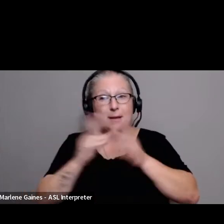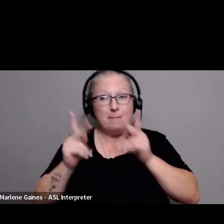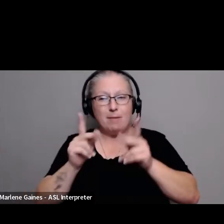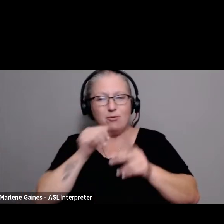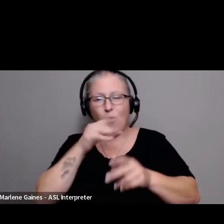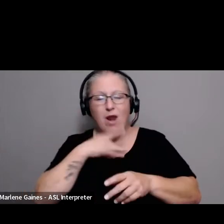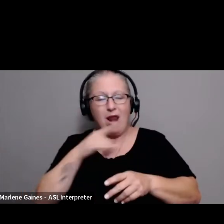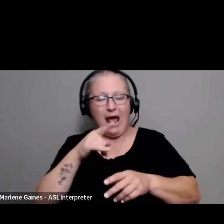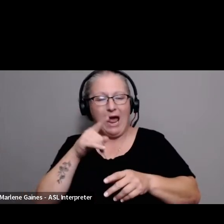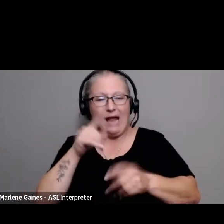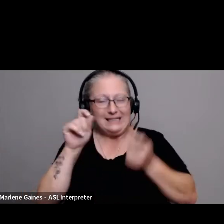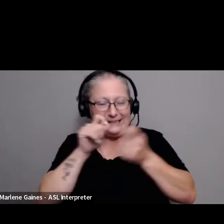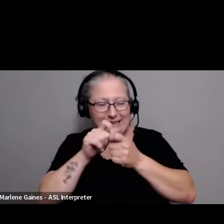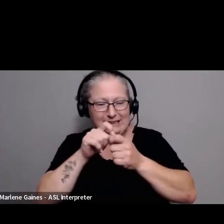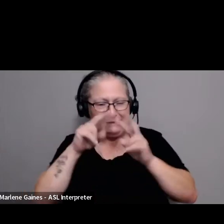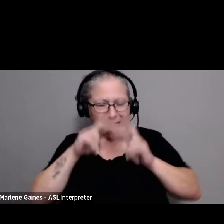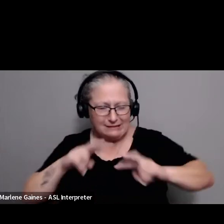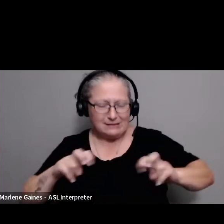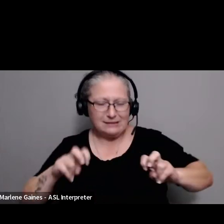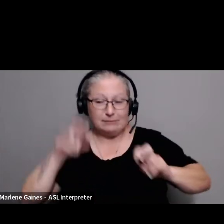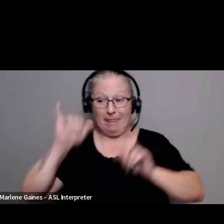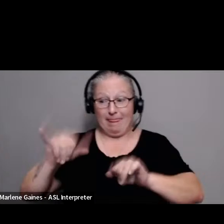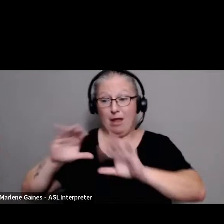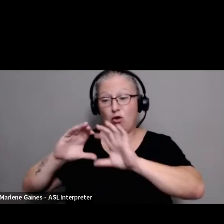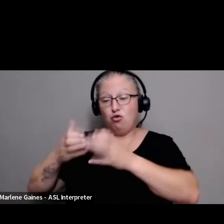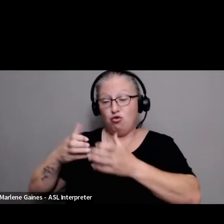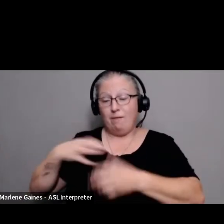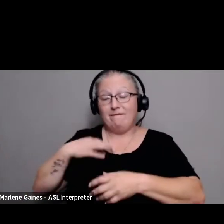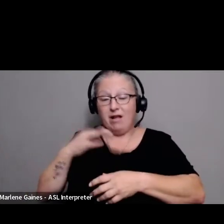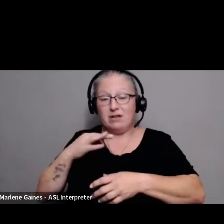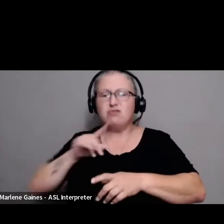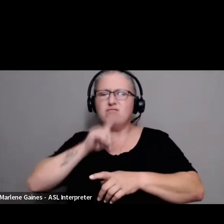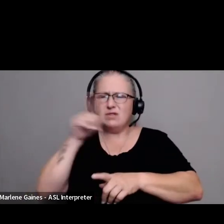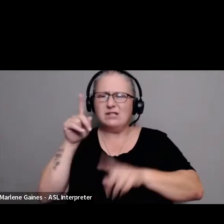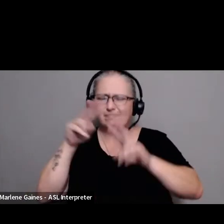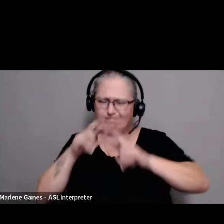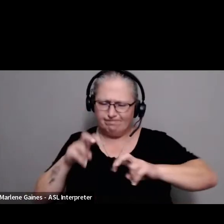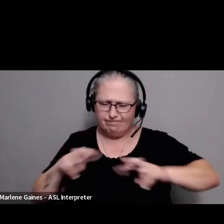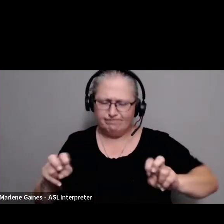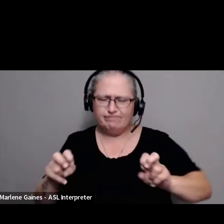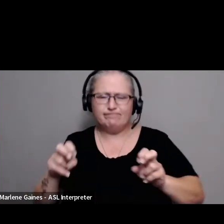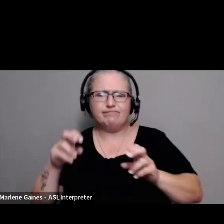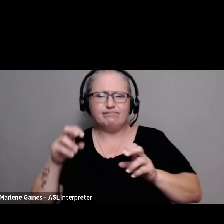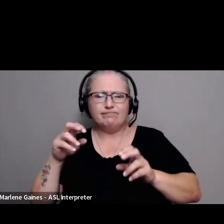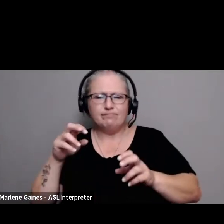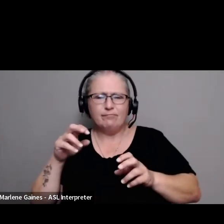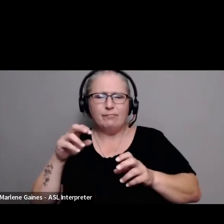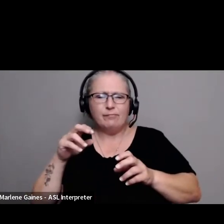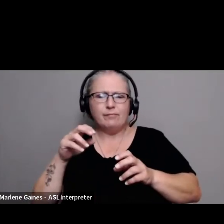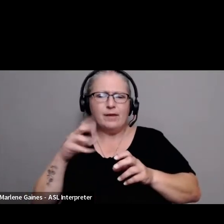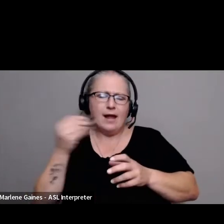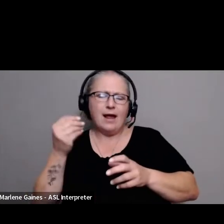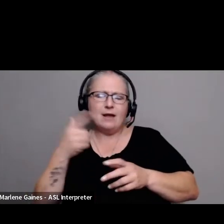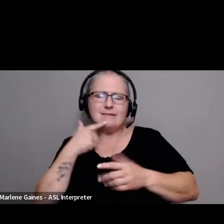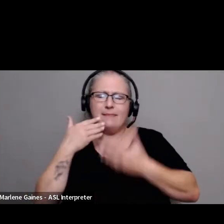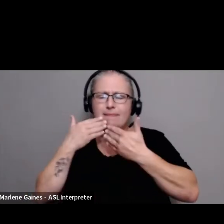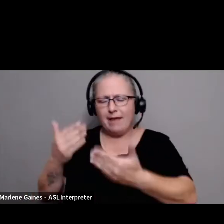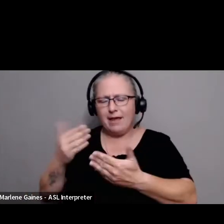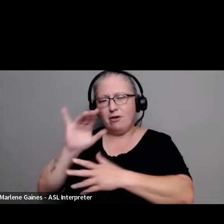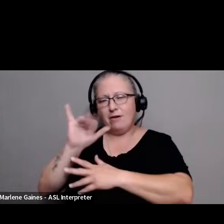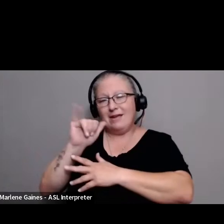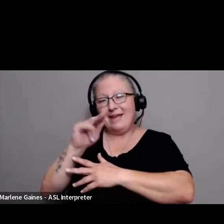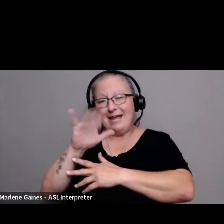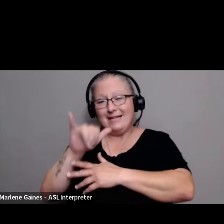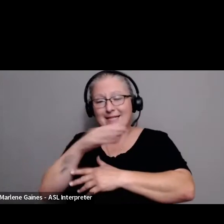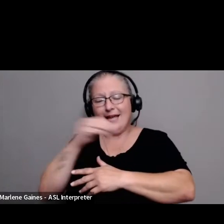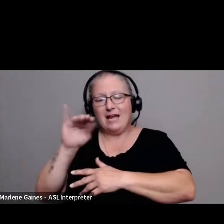the details, but this group of volunteers, they really love to dig in the details. And I really want to say thank you to Yancy and